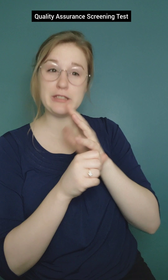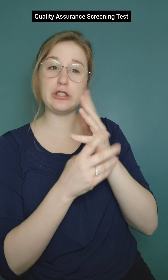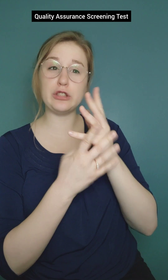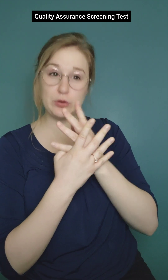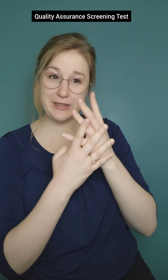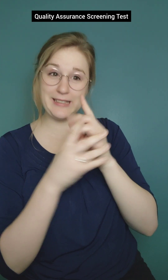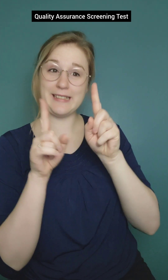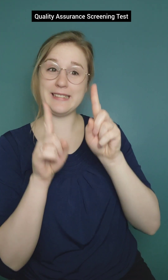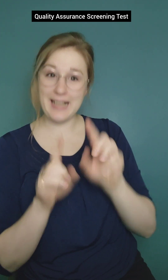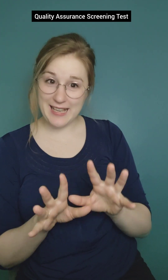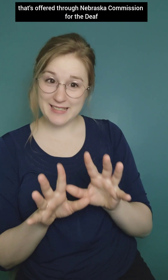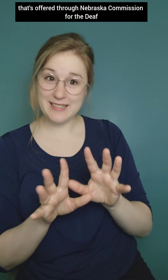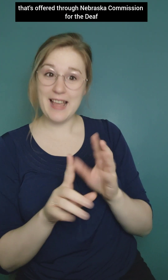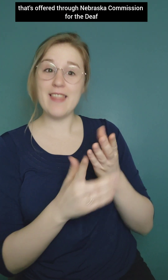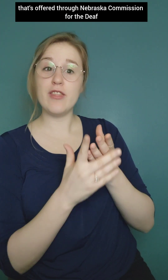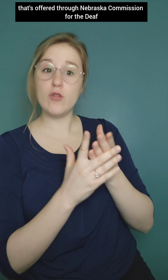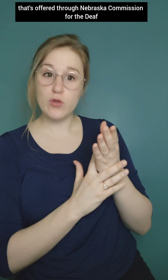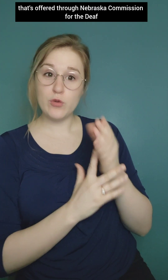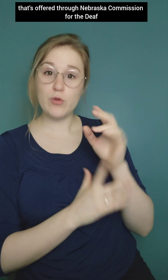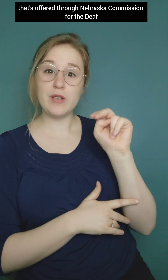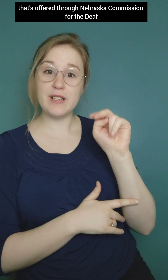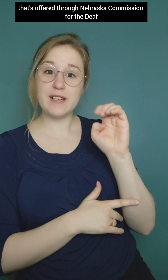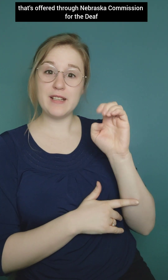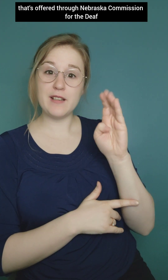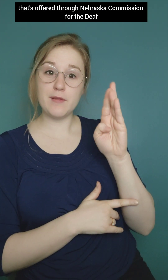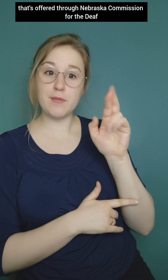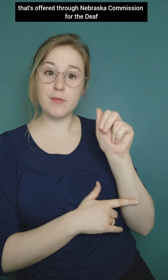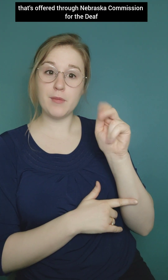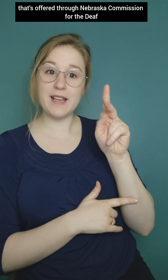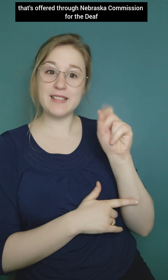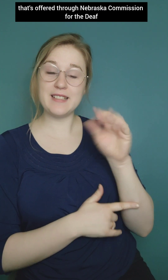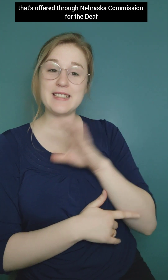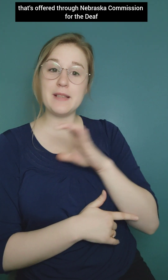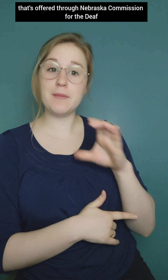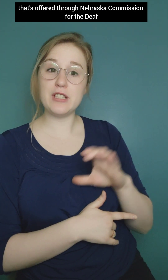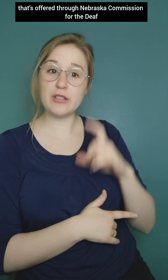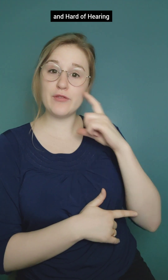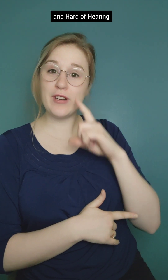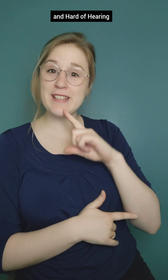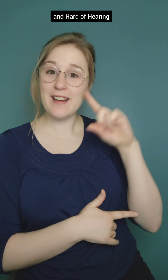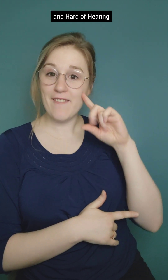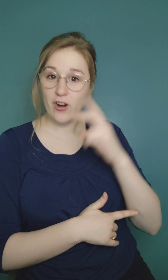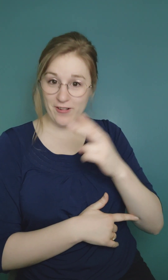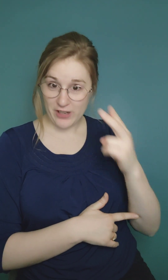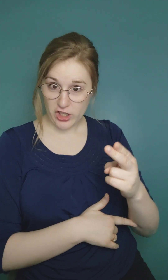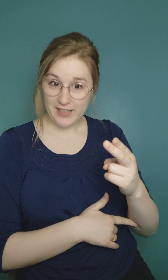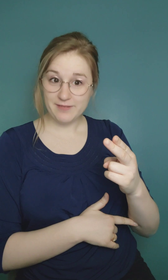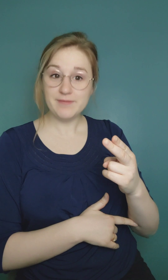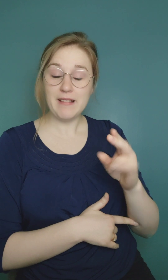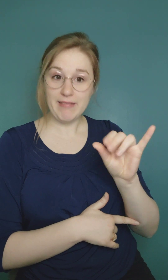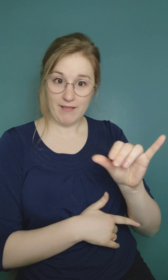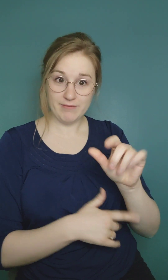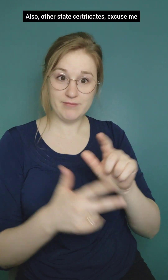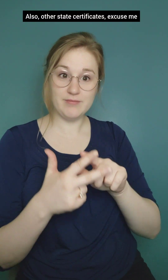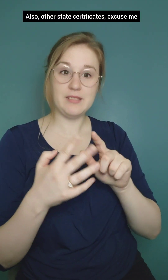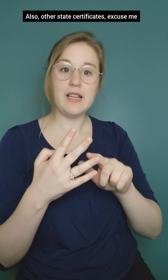Assurance Screening Test that's offered through Nebraska Commission for the Deaf and Hard of Hearing. Also, other